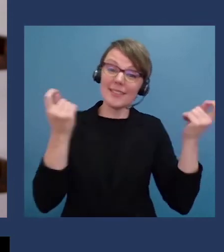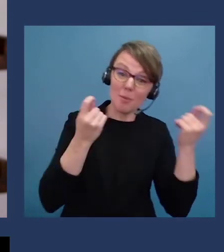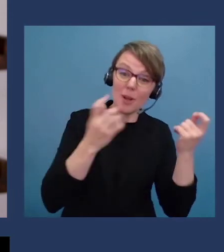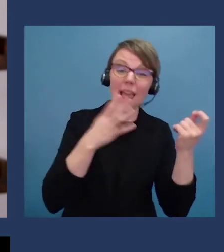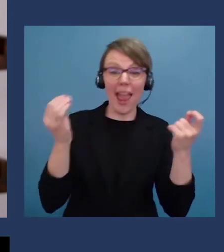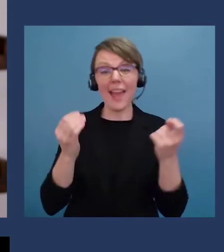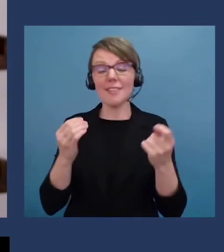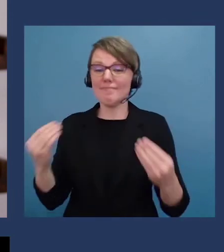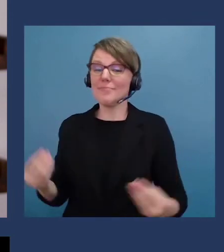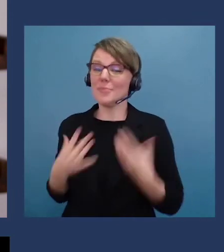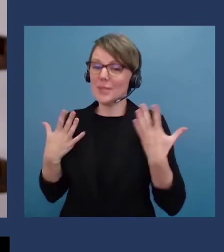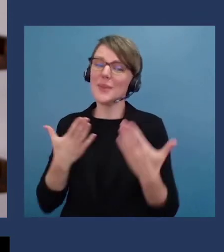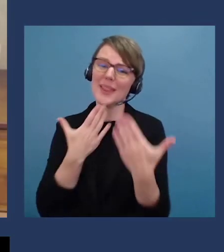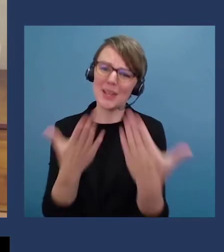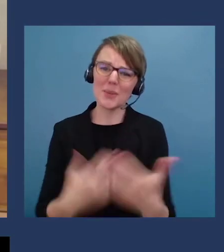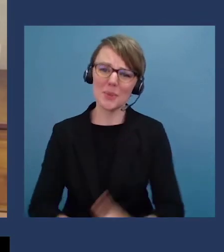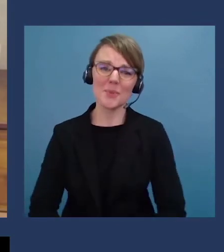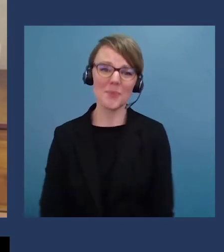like to leave the audience with?